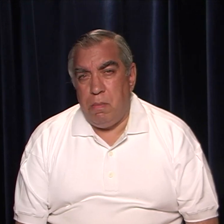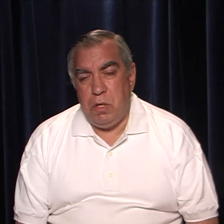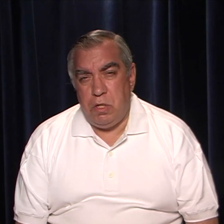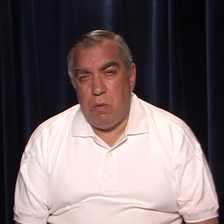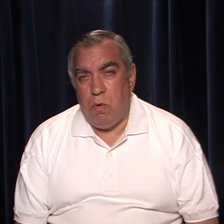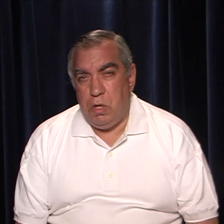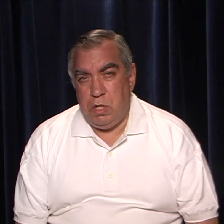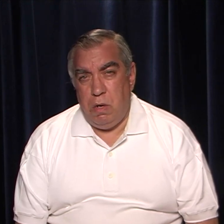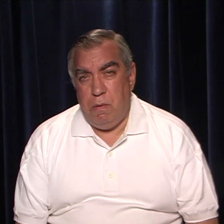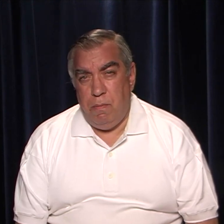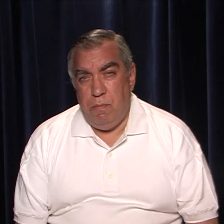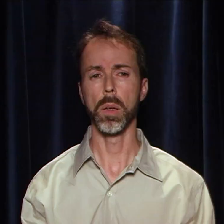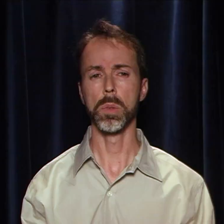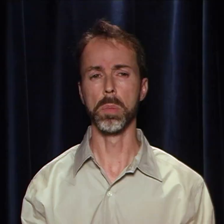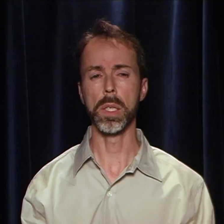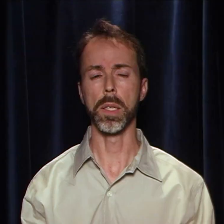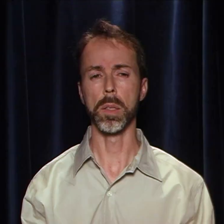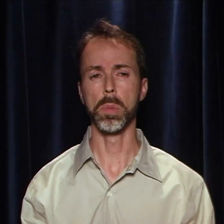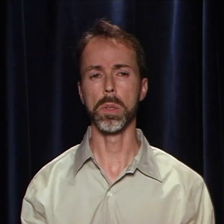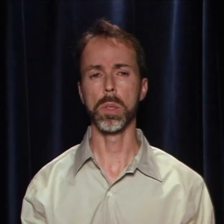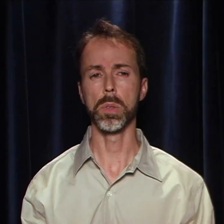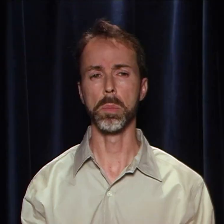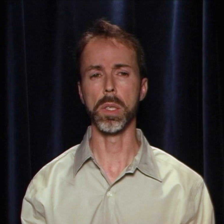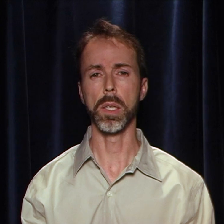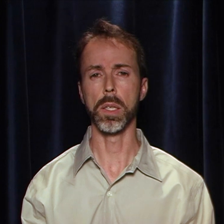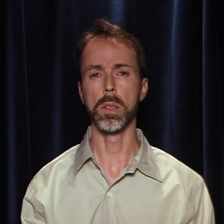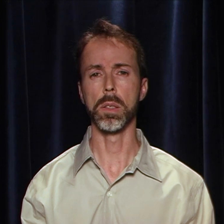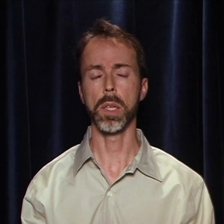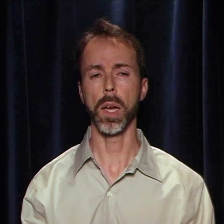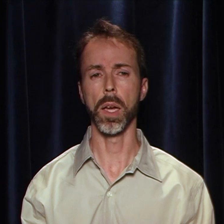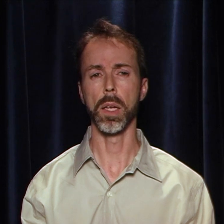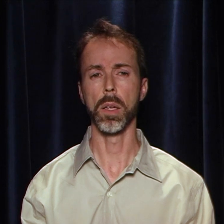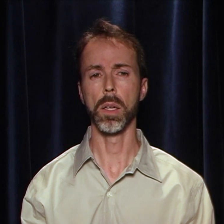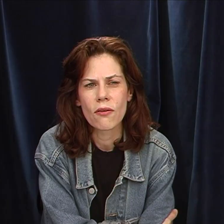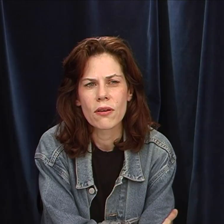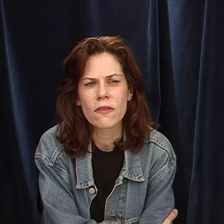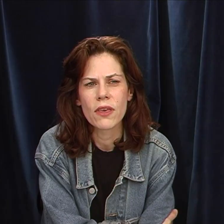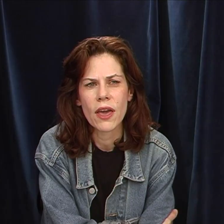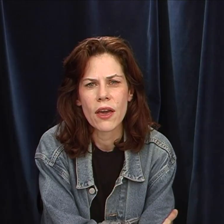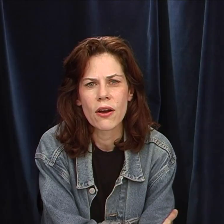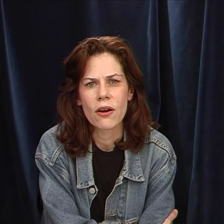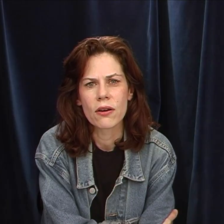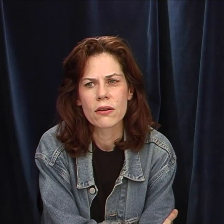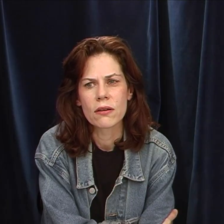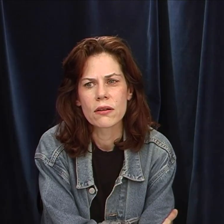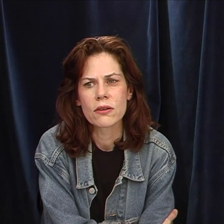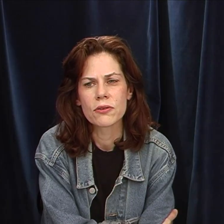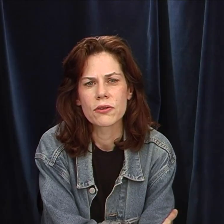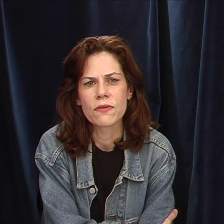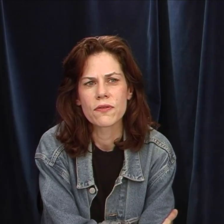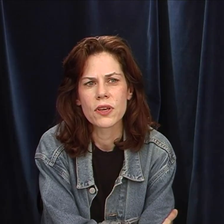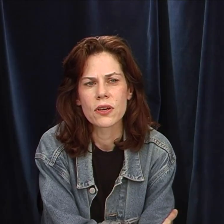son works in? It was bleeding, the building was bleeding into the sky. In the air, you could feel